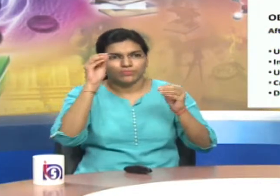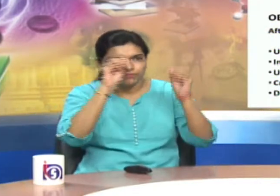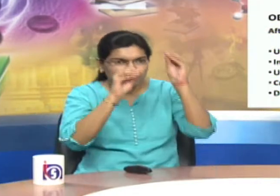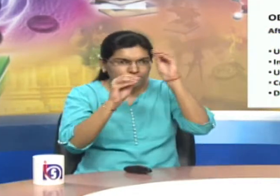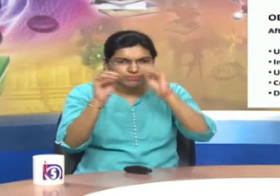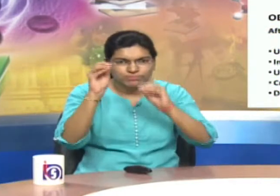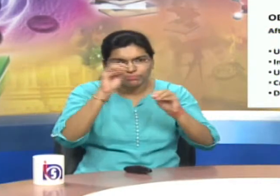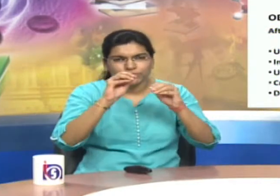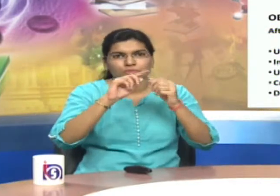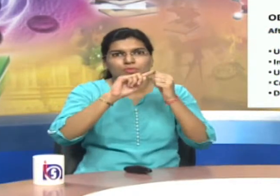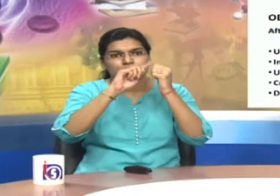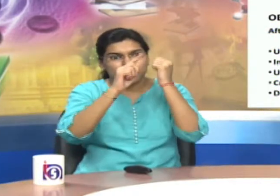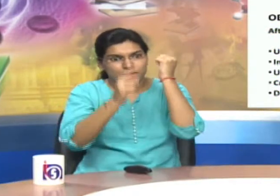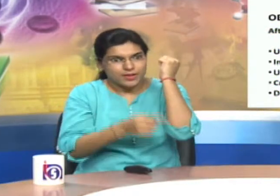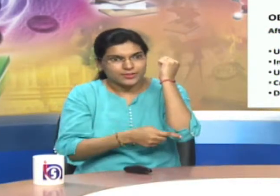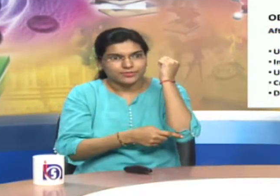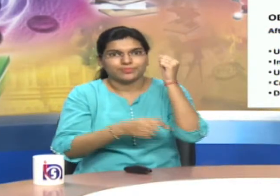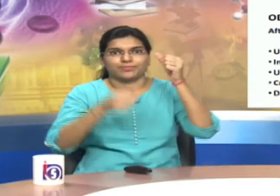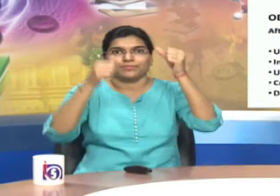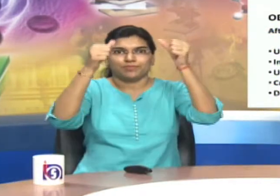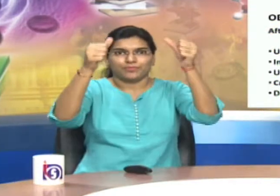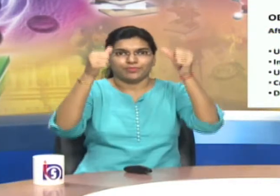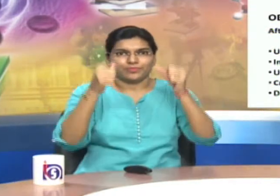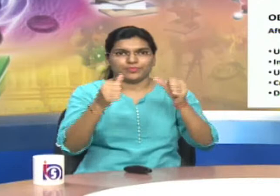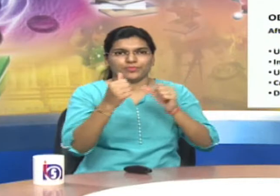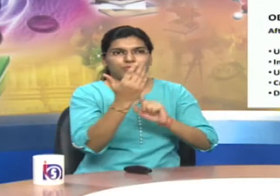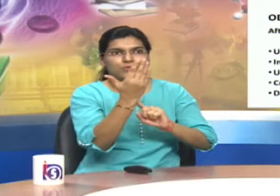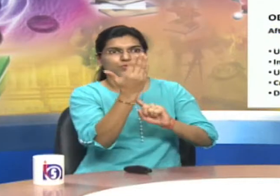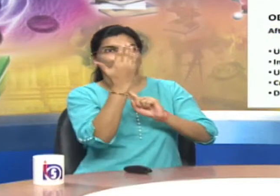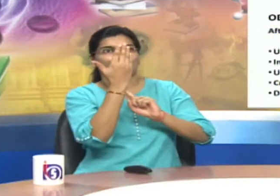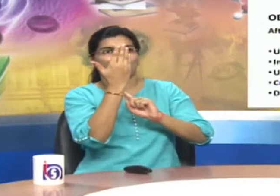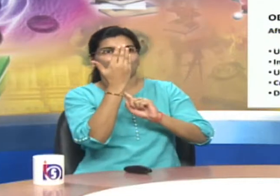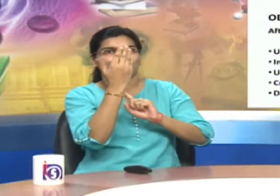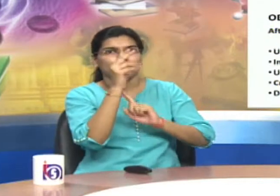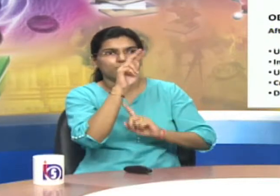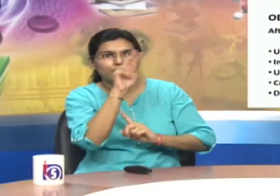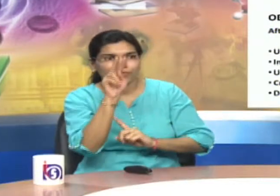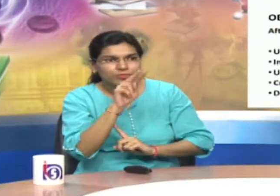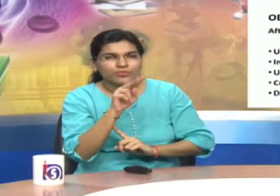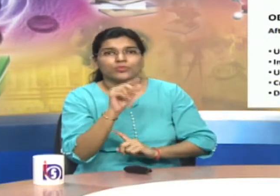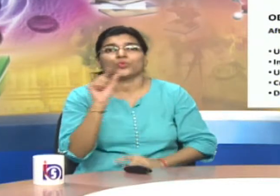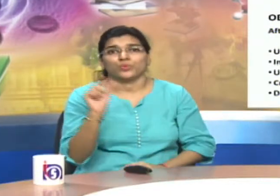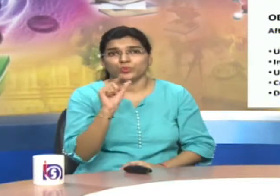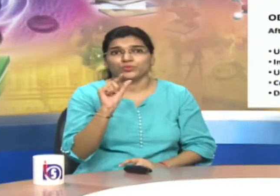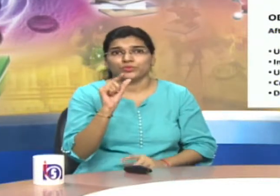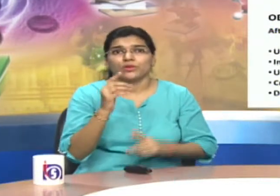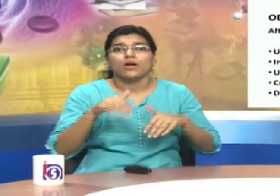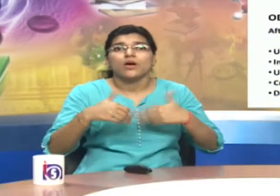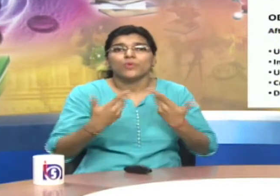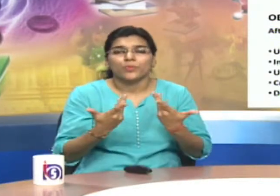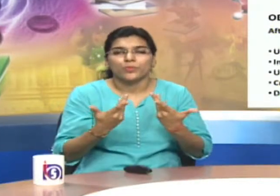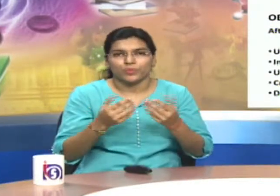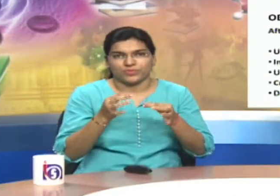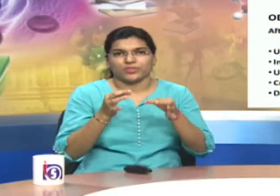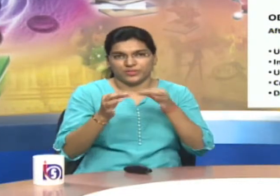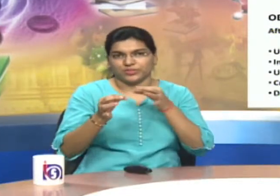multiplication. All the formulas you will understand, and so that you can use and get your